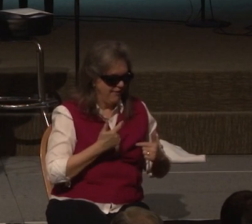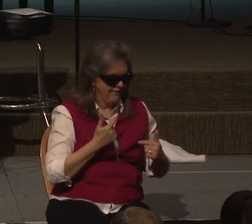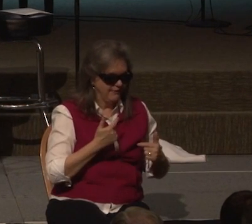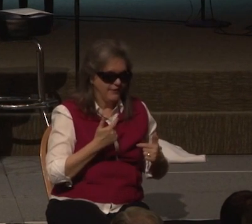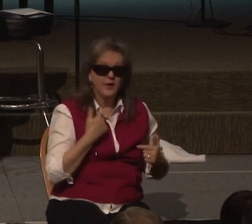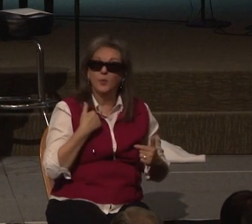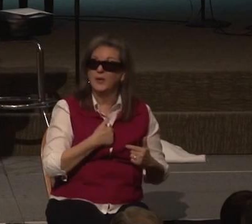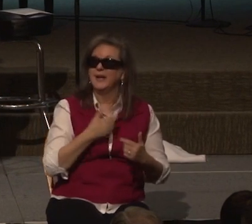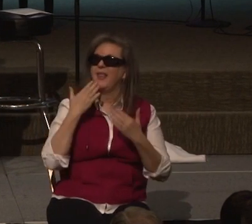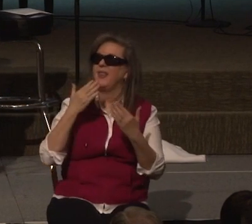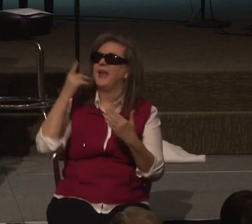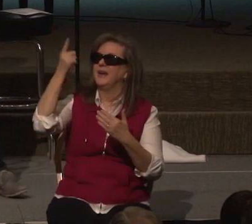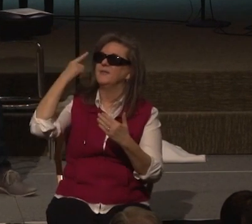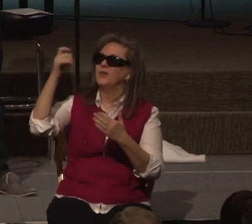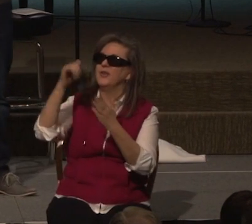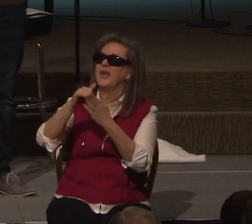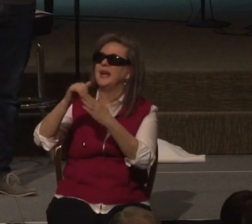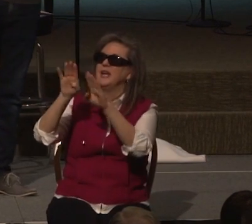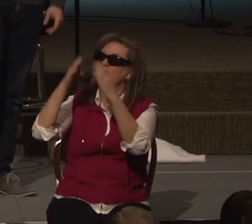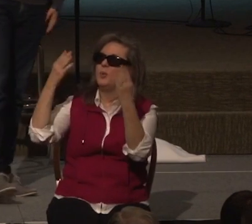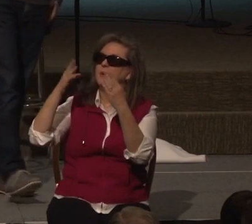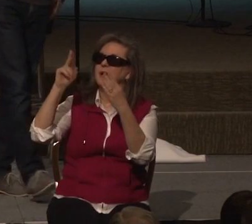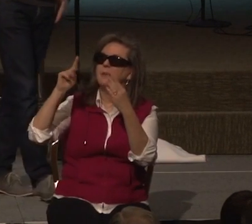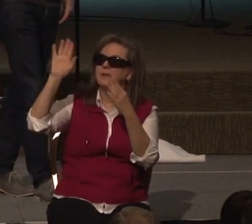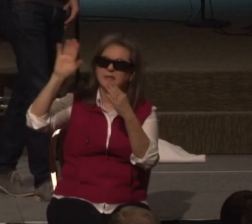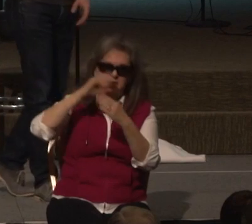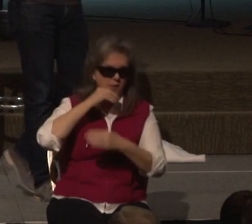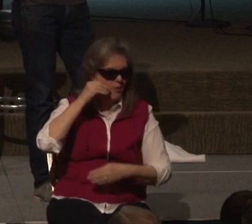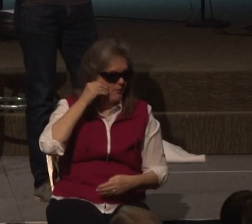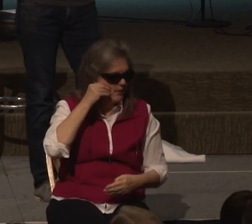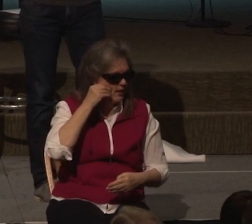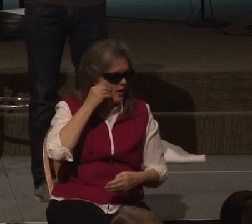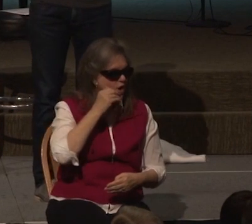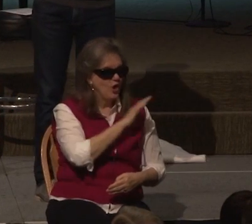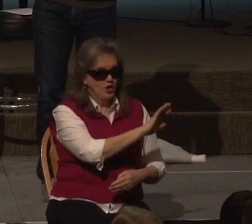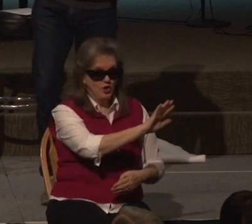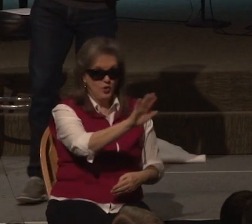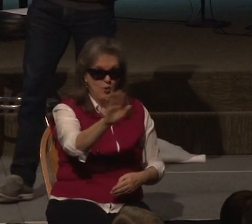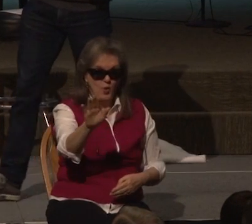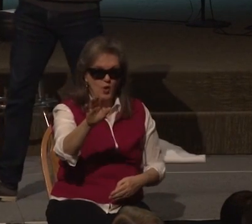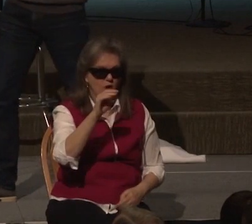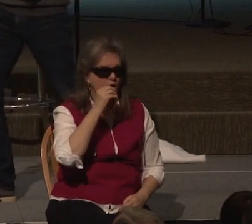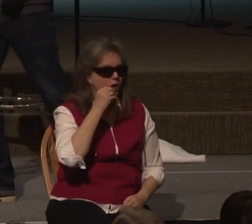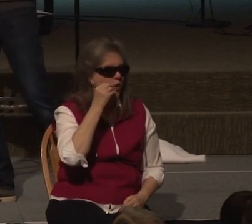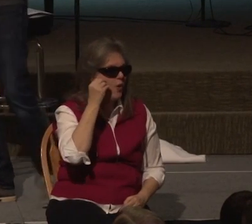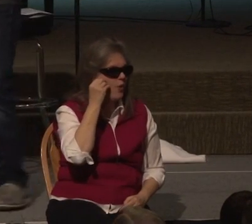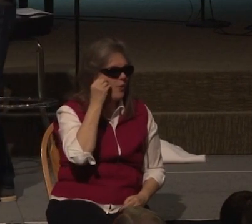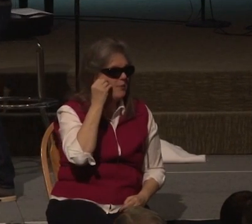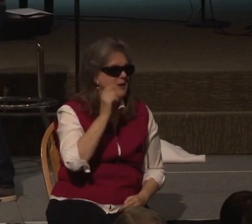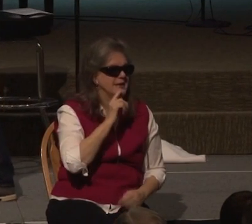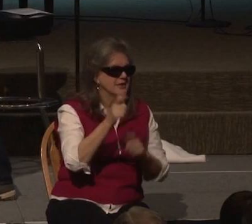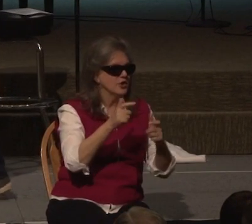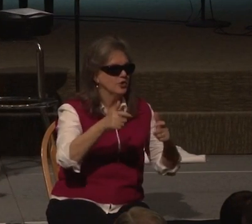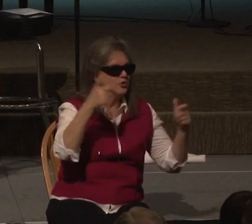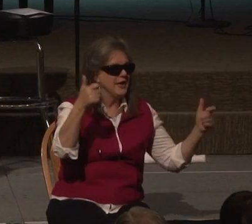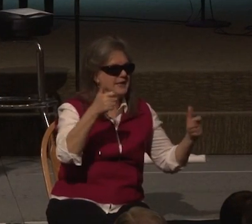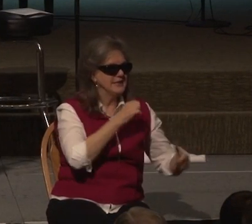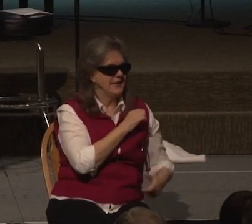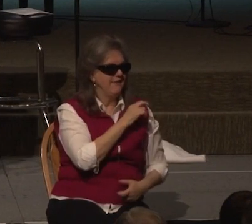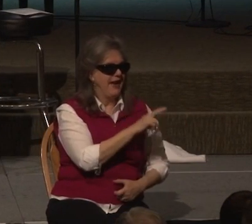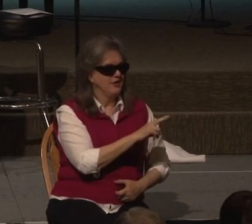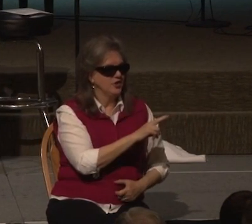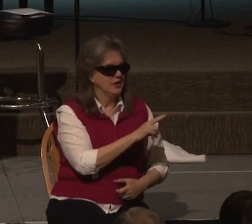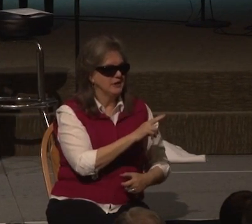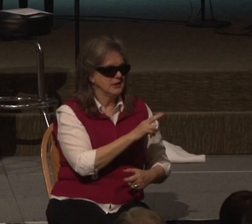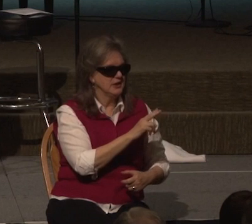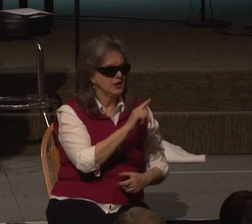to thank for that. He opened up his home. Here's what I'm going to tell you. Your home is the greatest evangelistic tool that